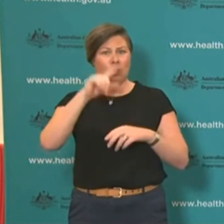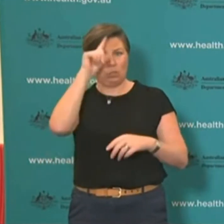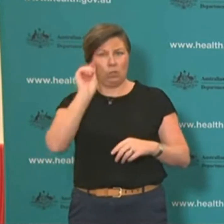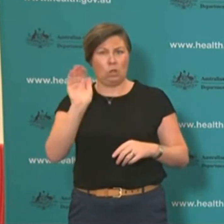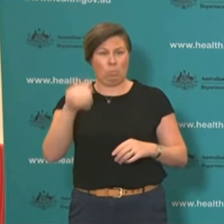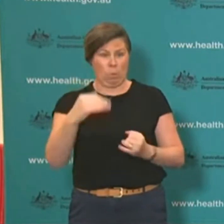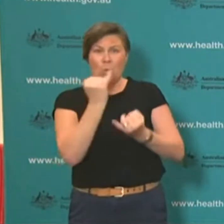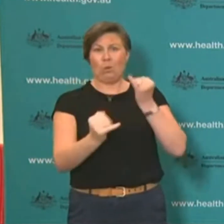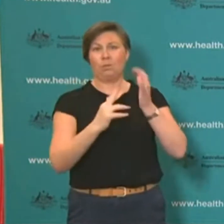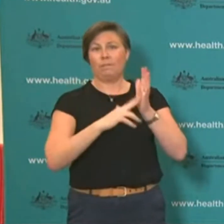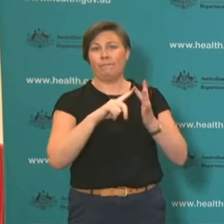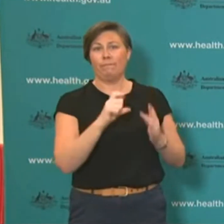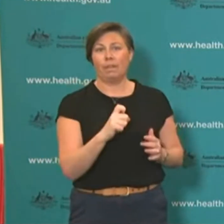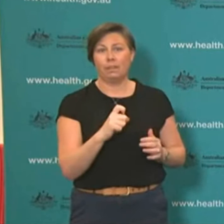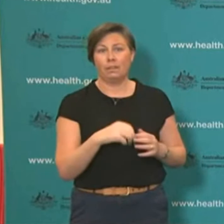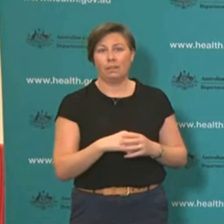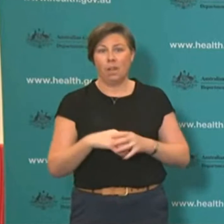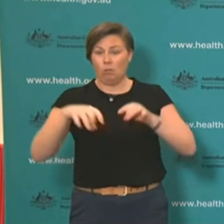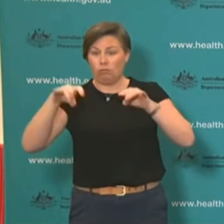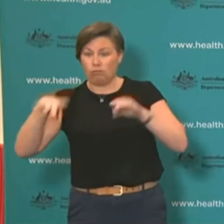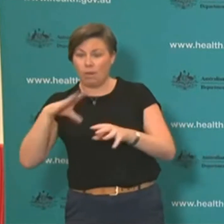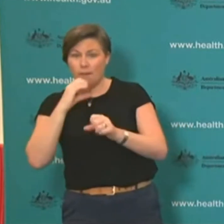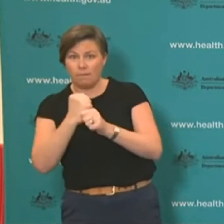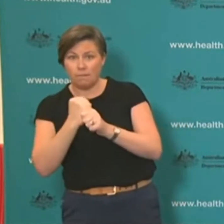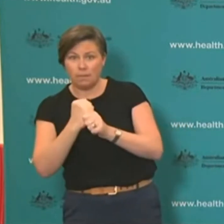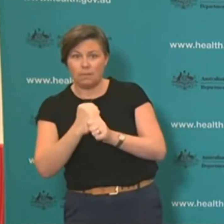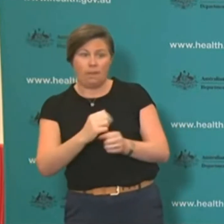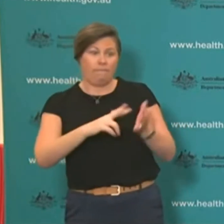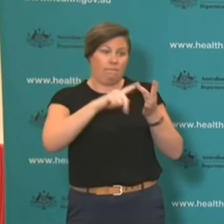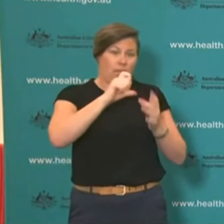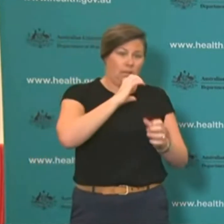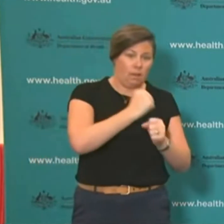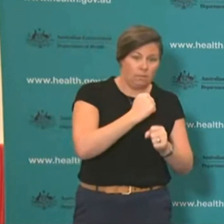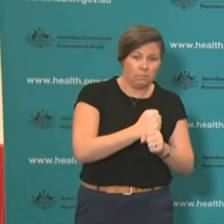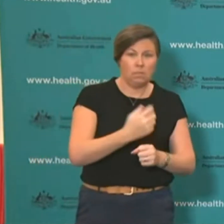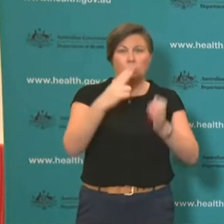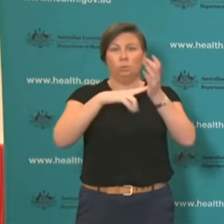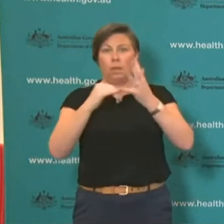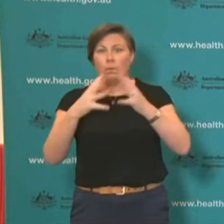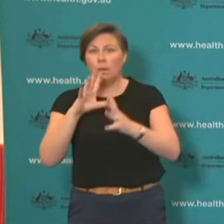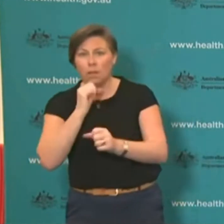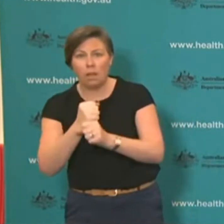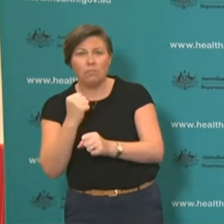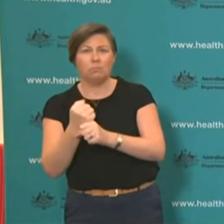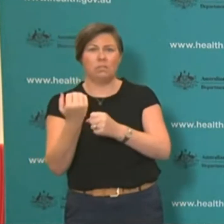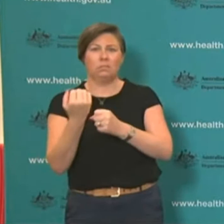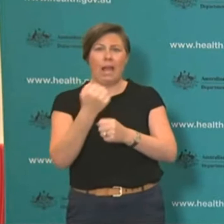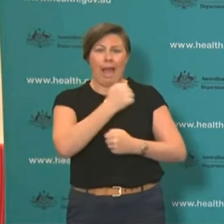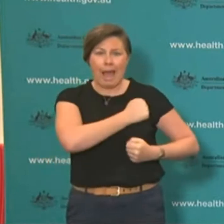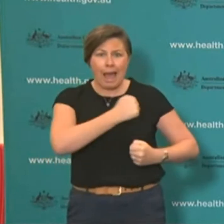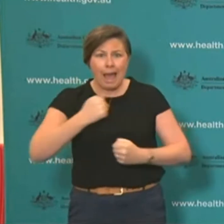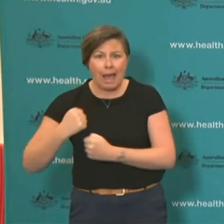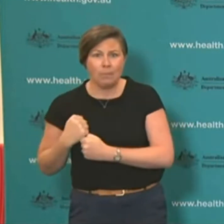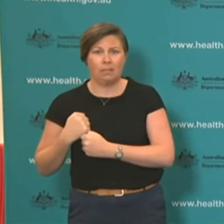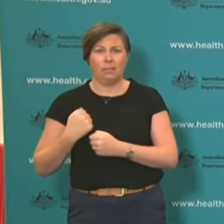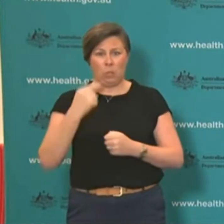has involved governments from federal to state, has involved the Australian Defence Force, has involved residential